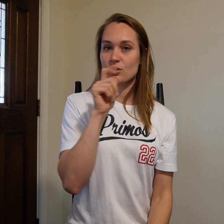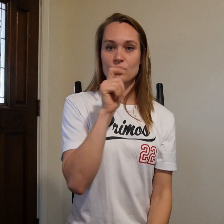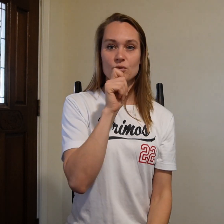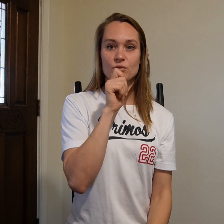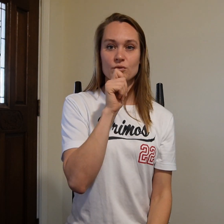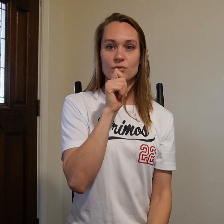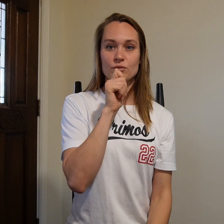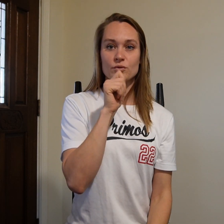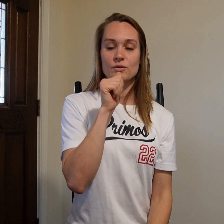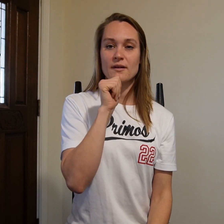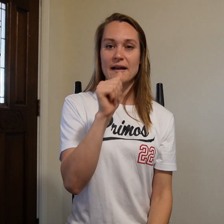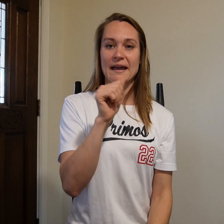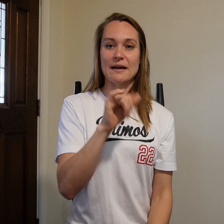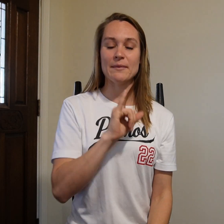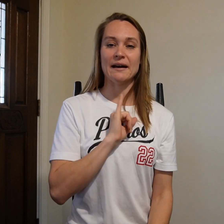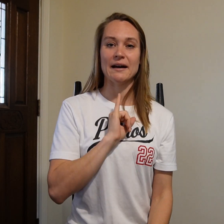Who am I